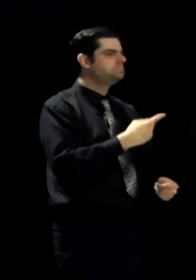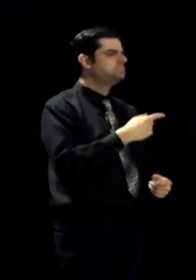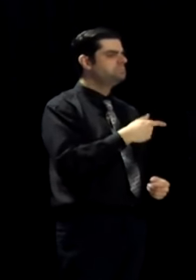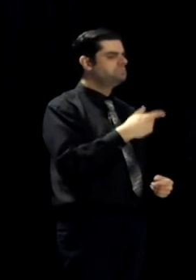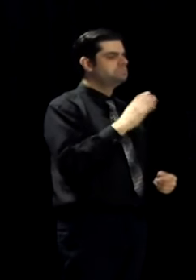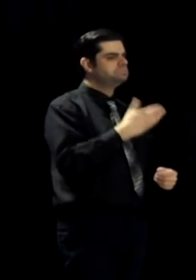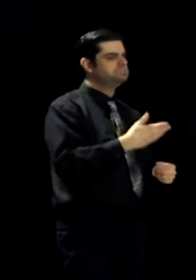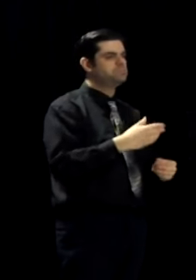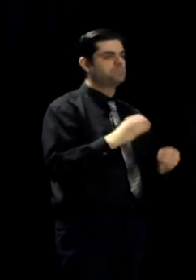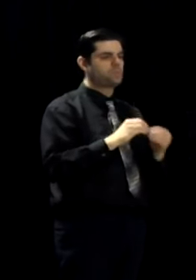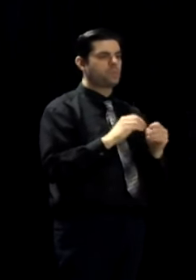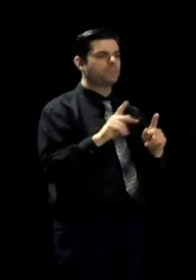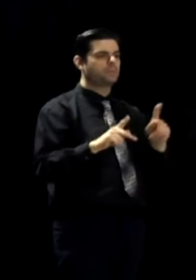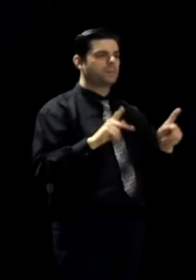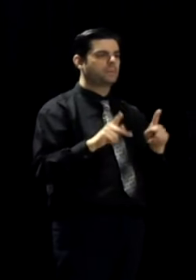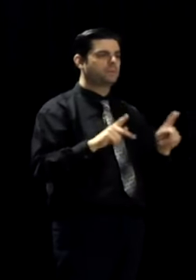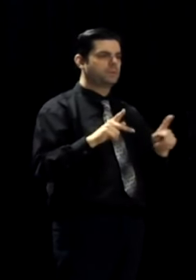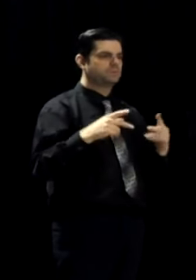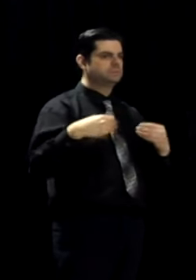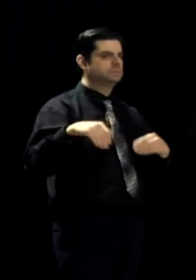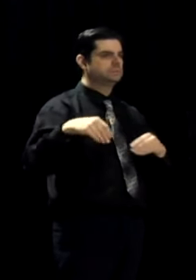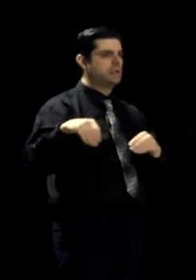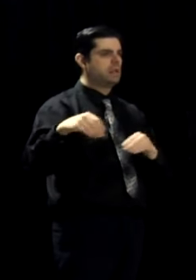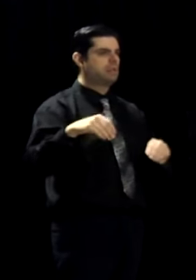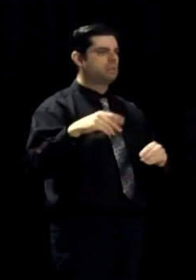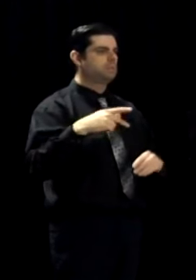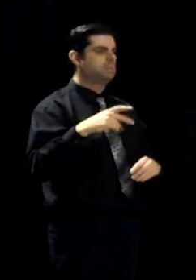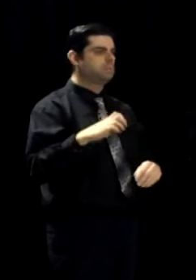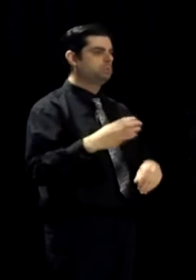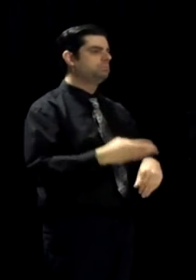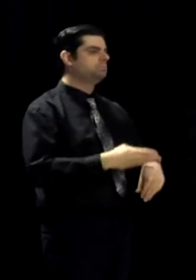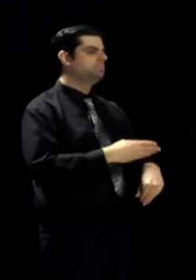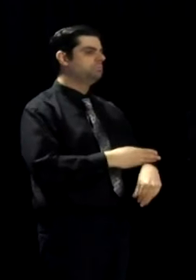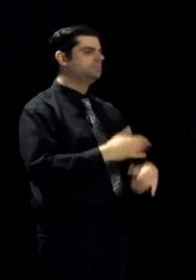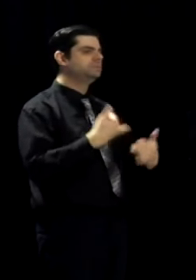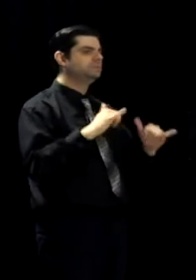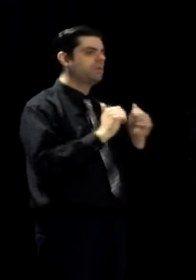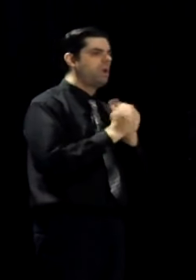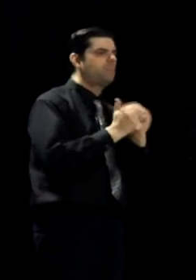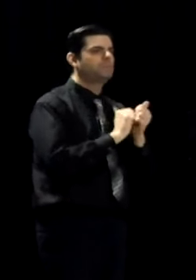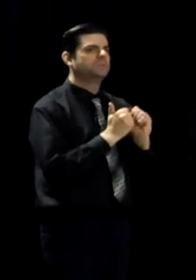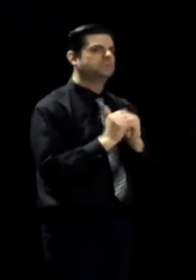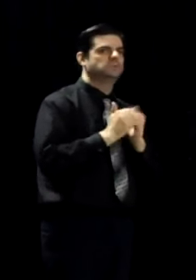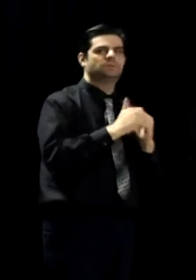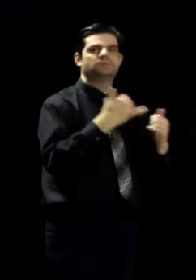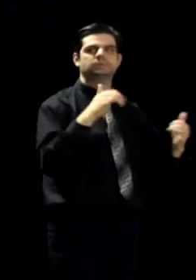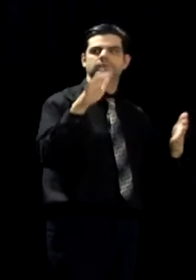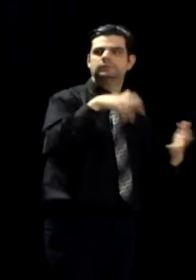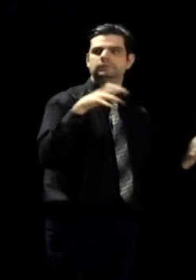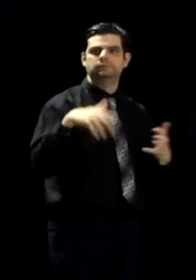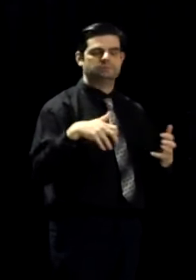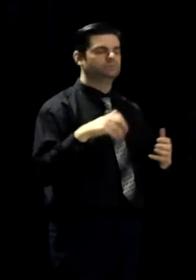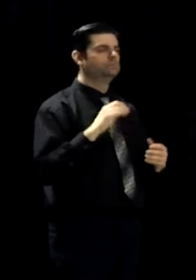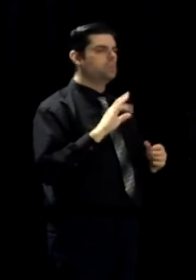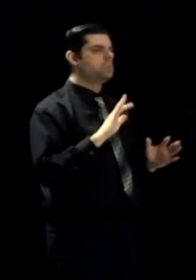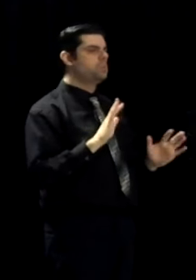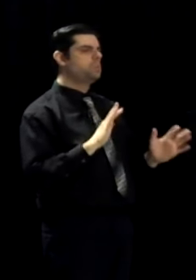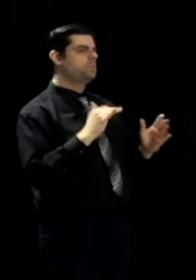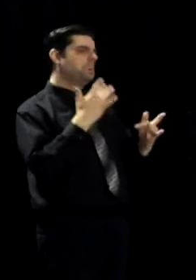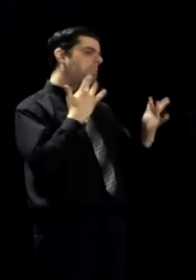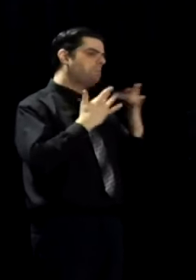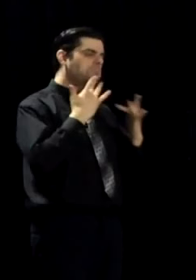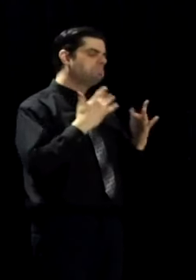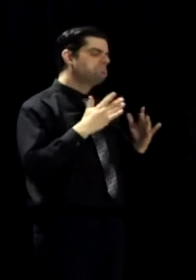now. So it's getting better. It's still very competitive to get your hands on this. But certainly